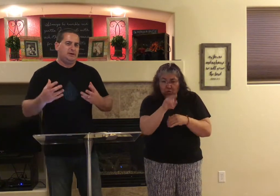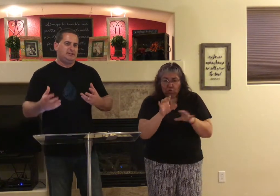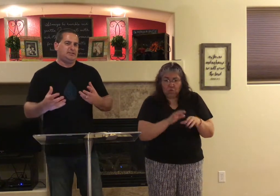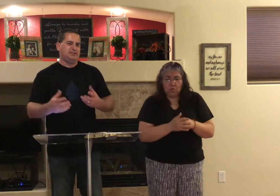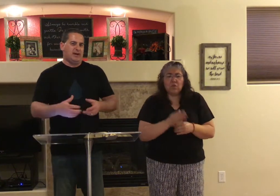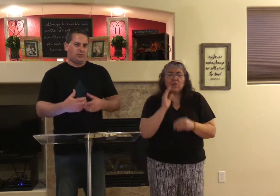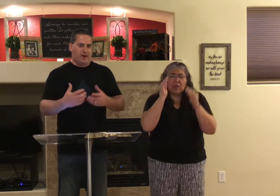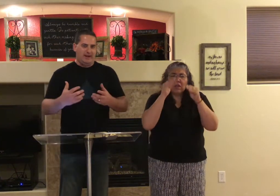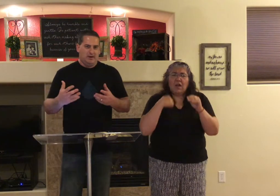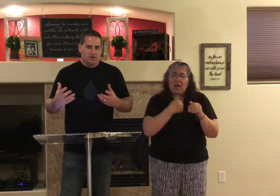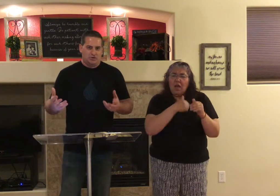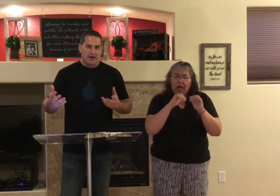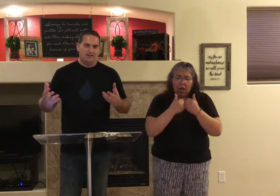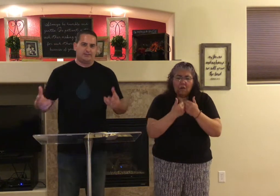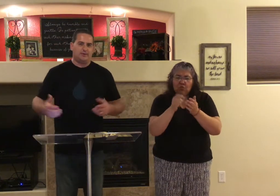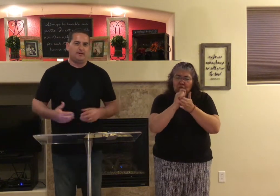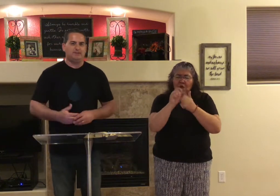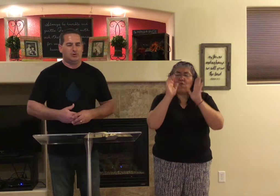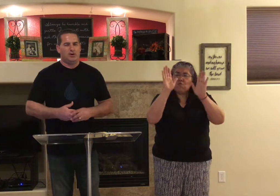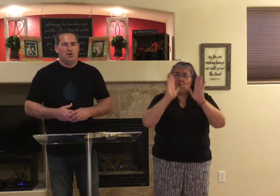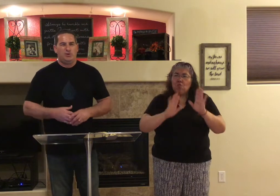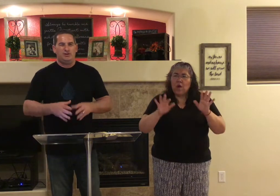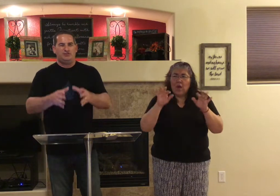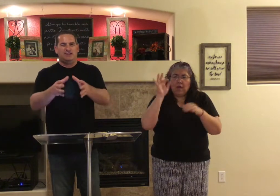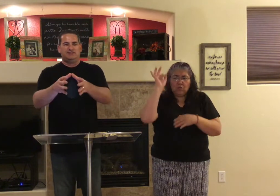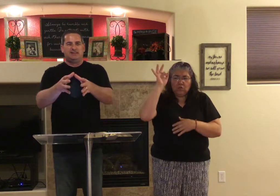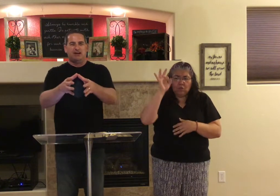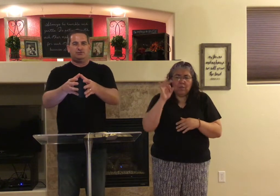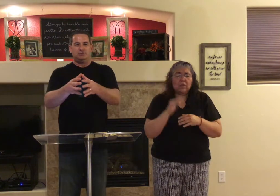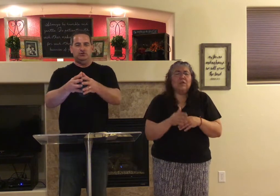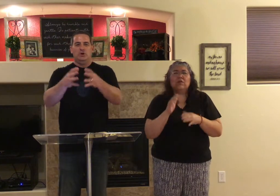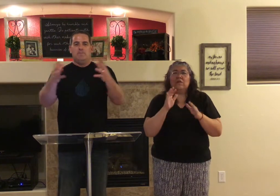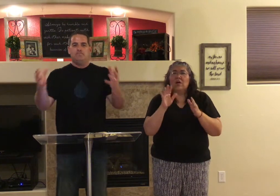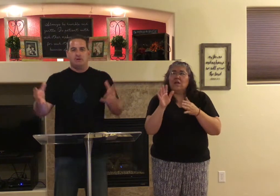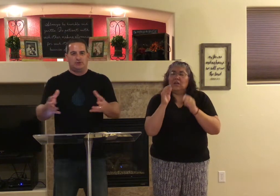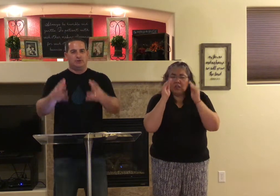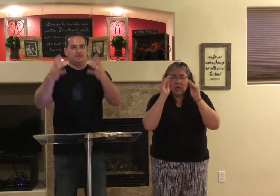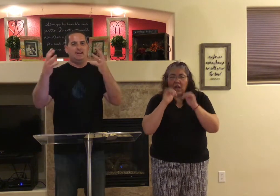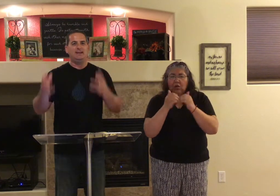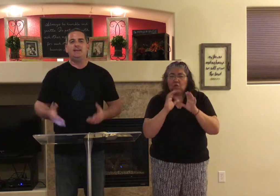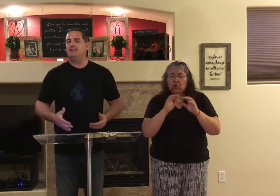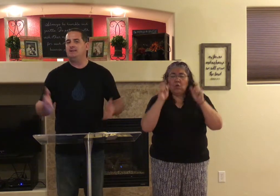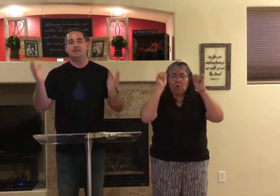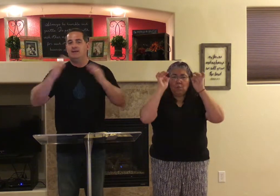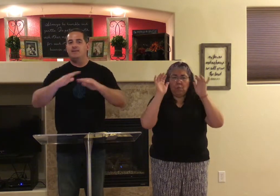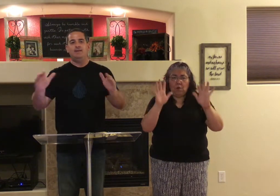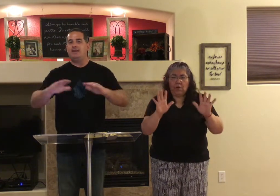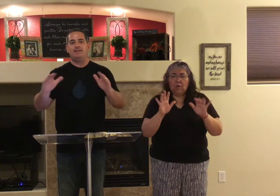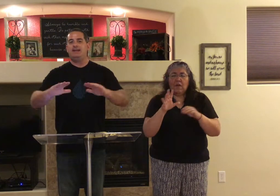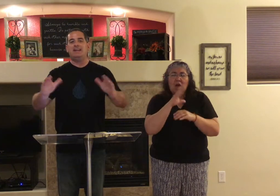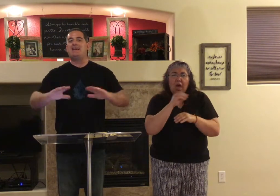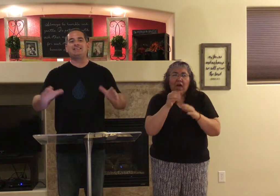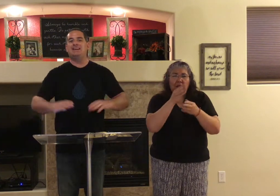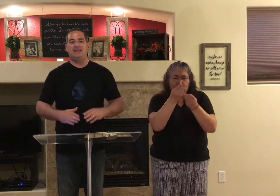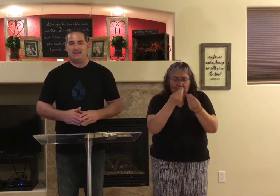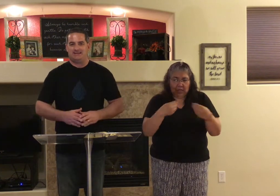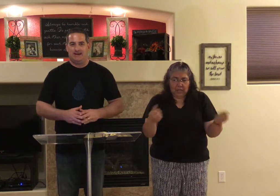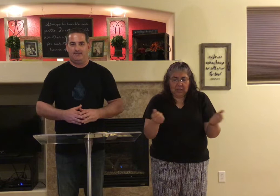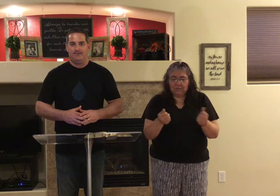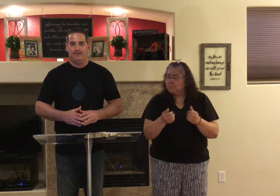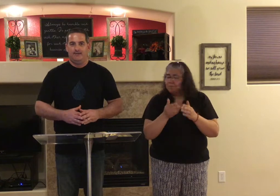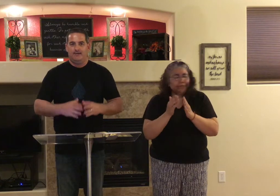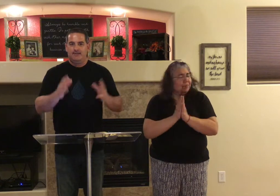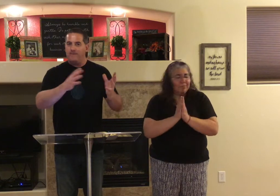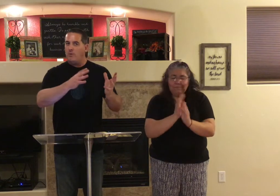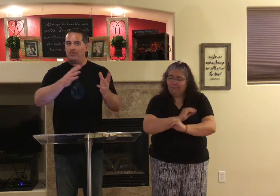you teach us how to write great sermons? Or will you teach us how to do miracles and healings? They didn't ask any of that